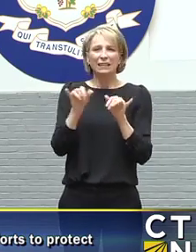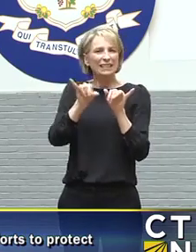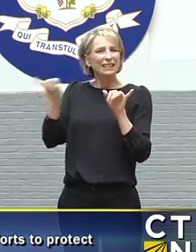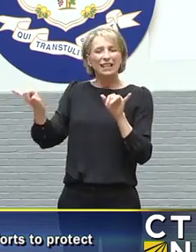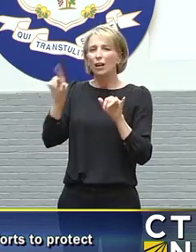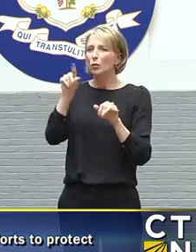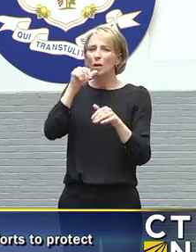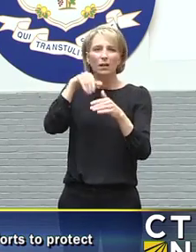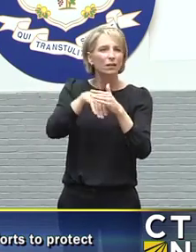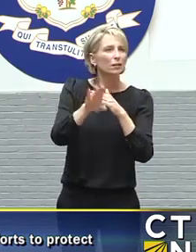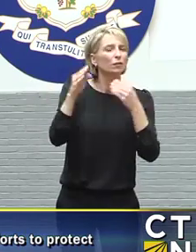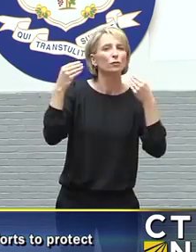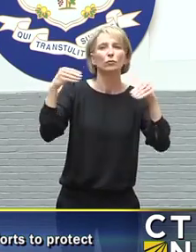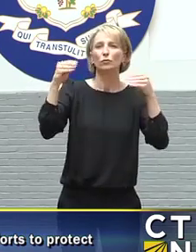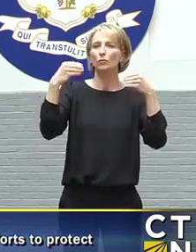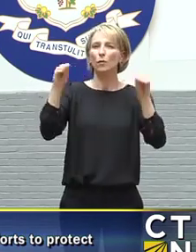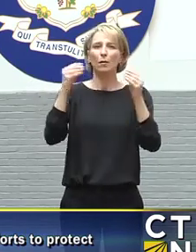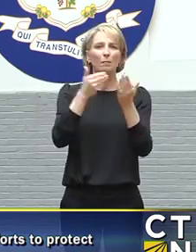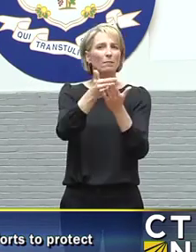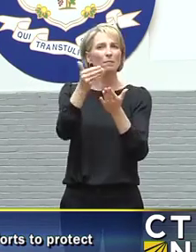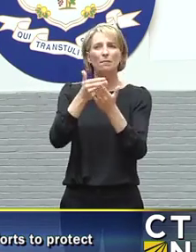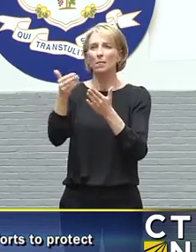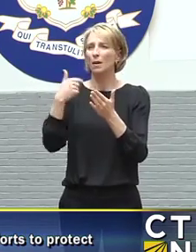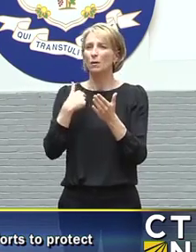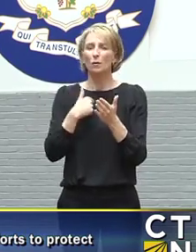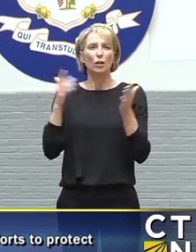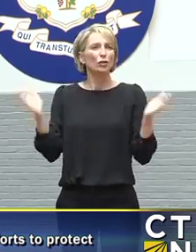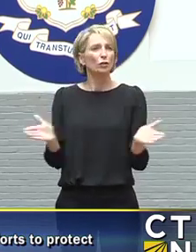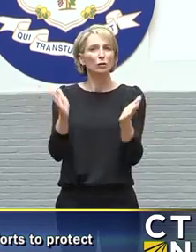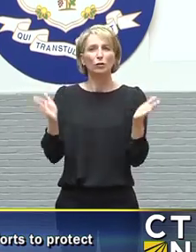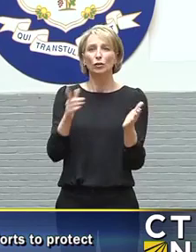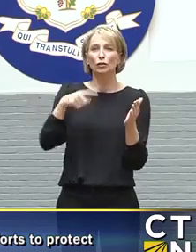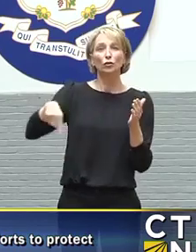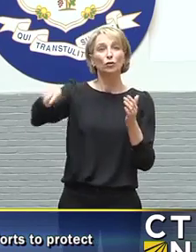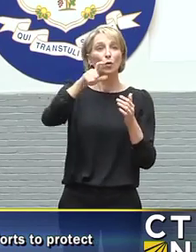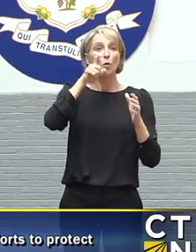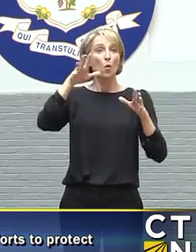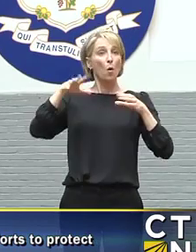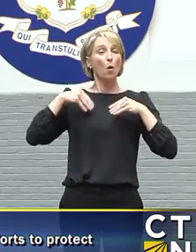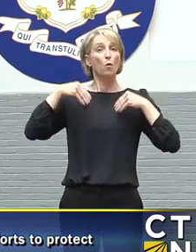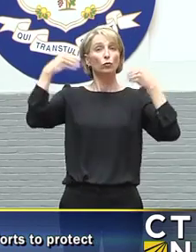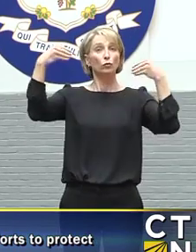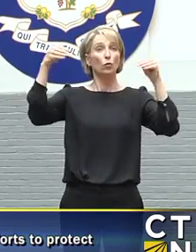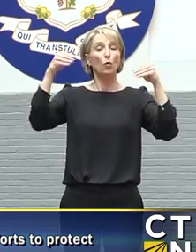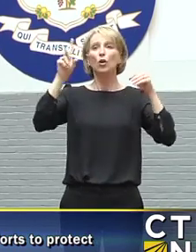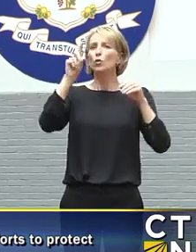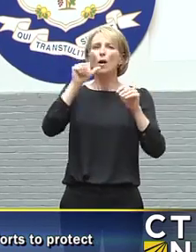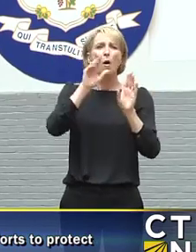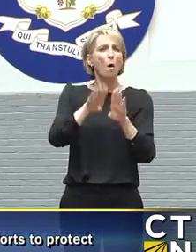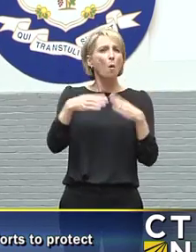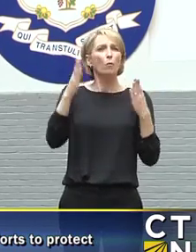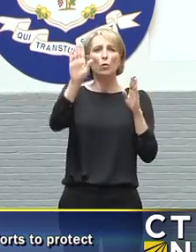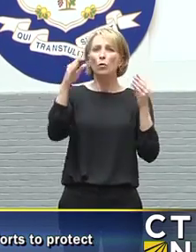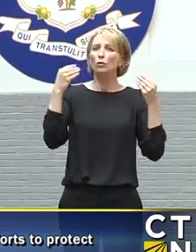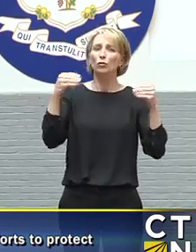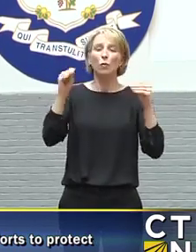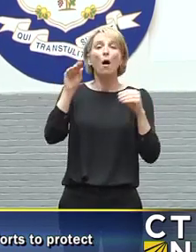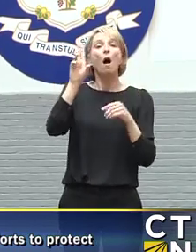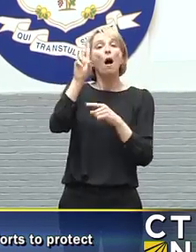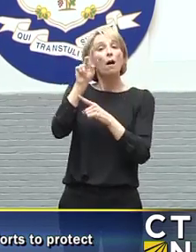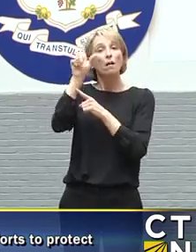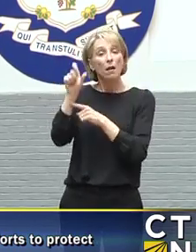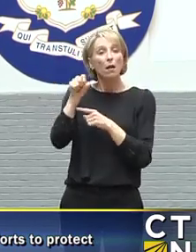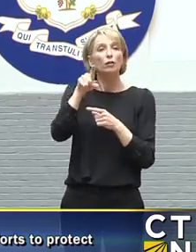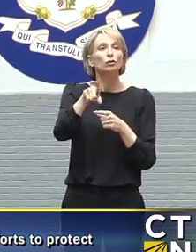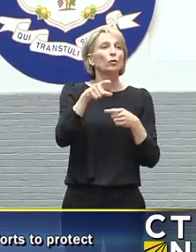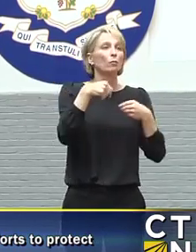office. Retail, don't open your retail store unless you're involved in some essential service like